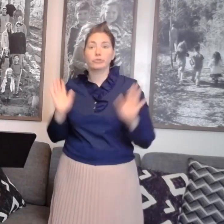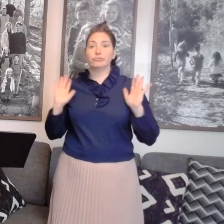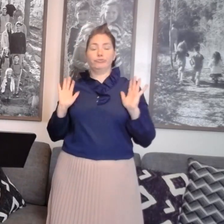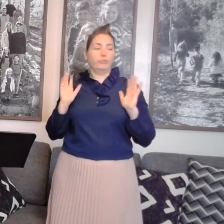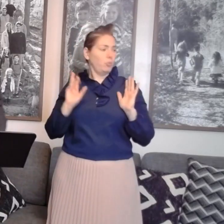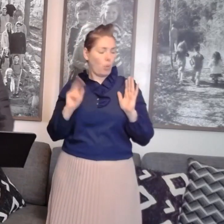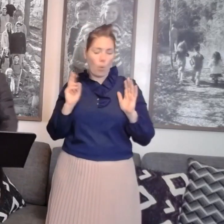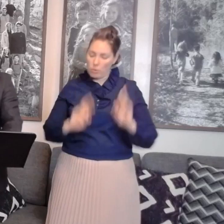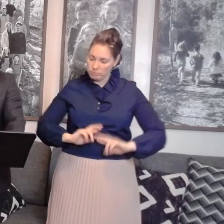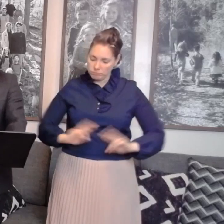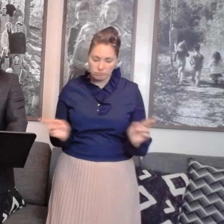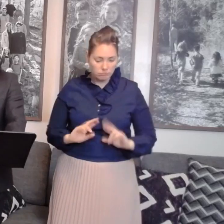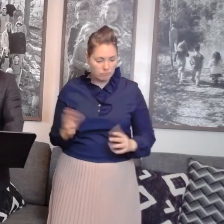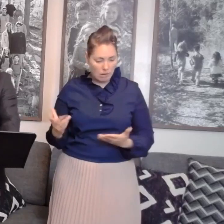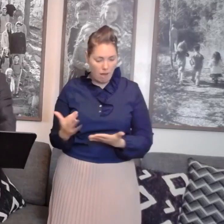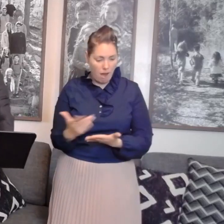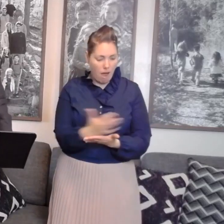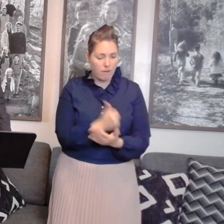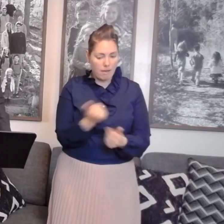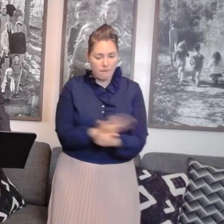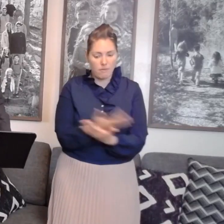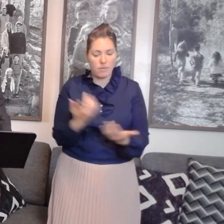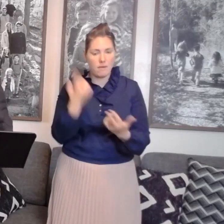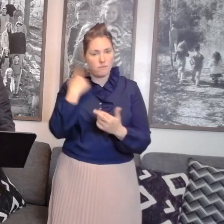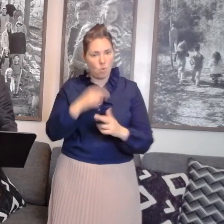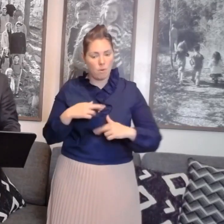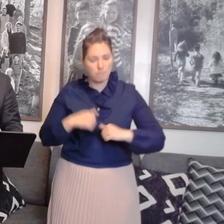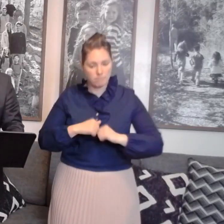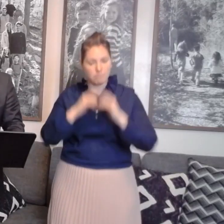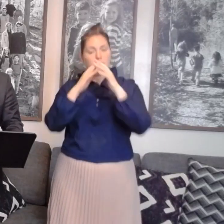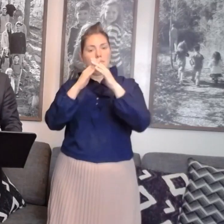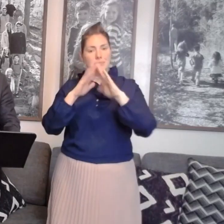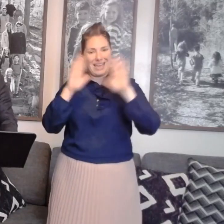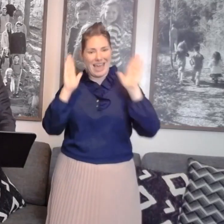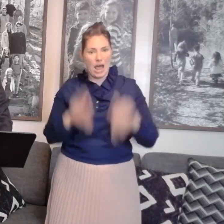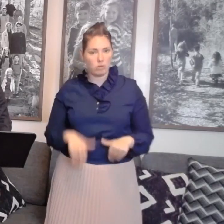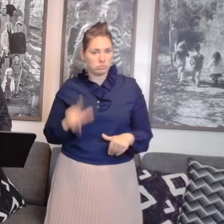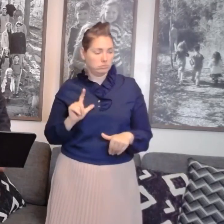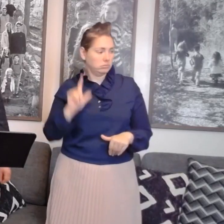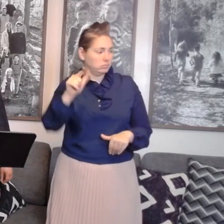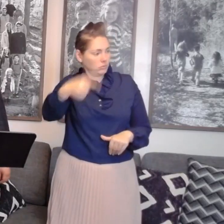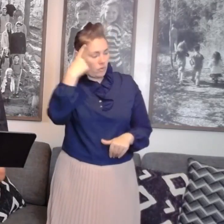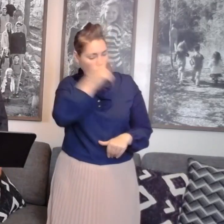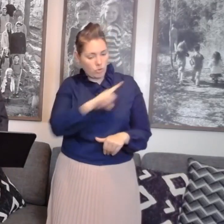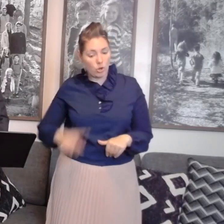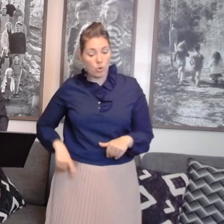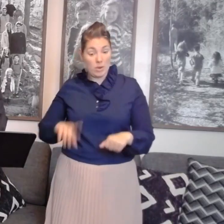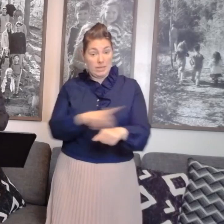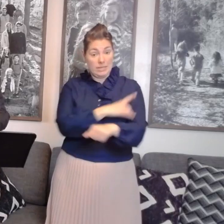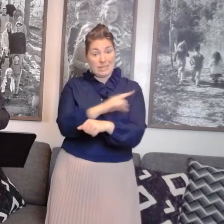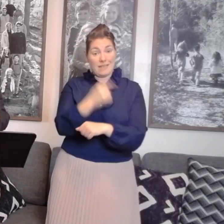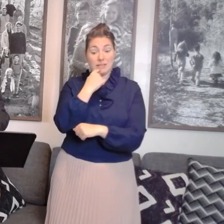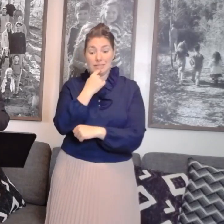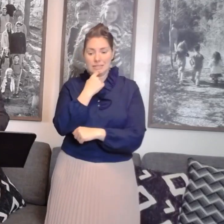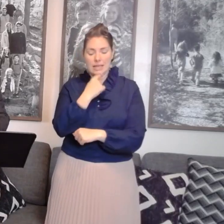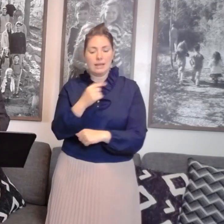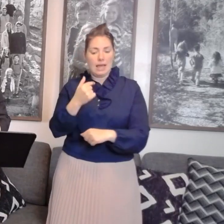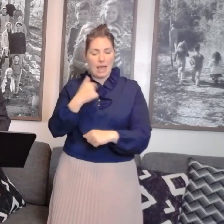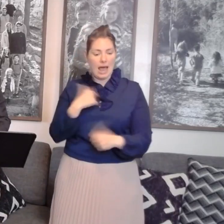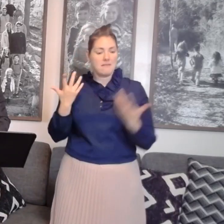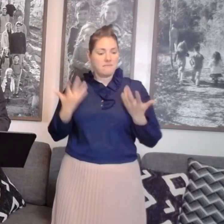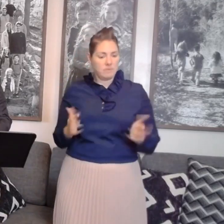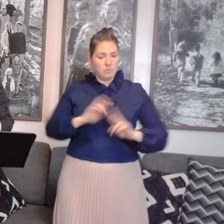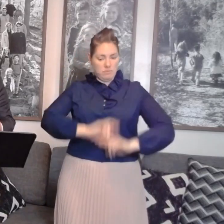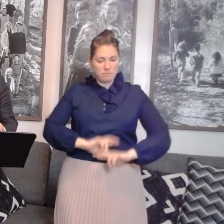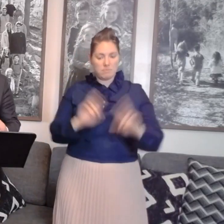from preparing the material for the house that was to be built for the Lord. David said, I have